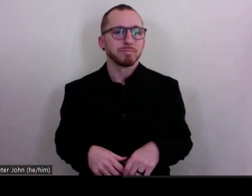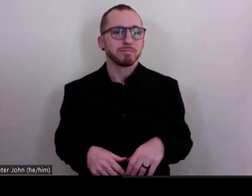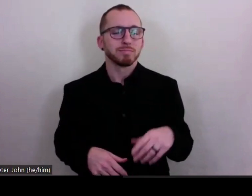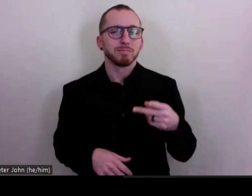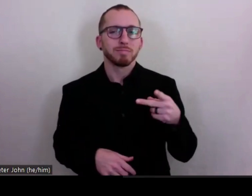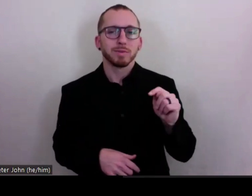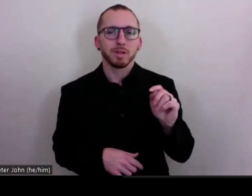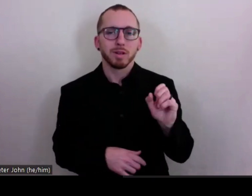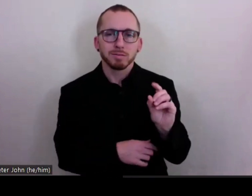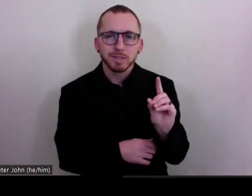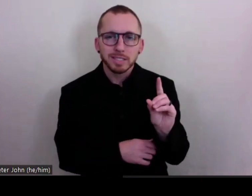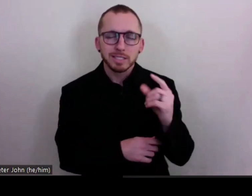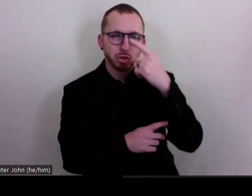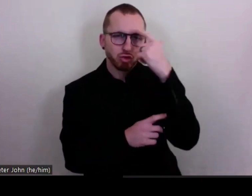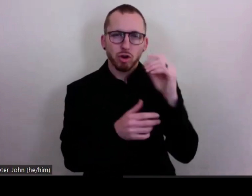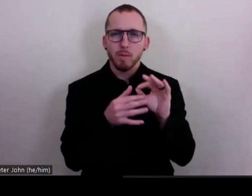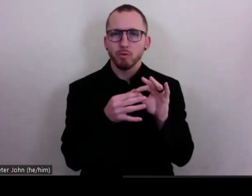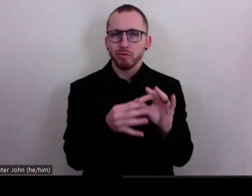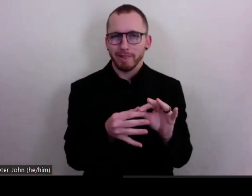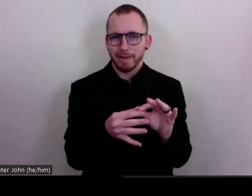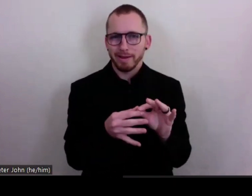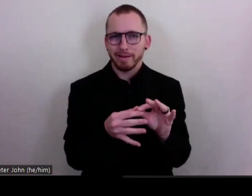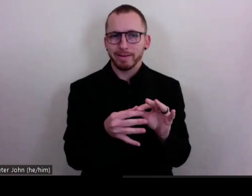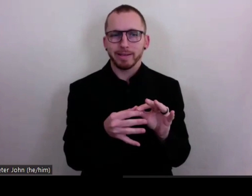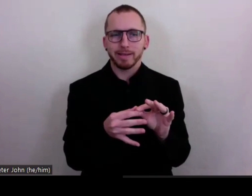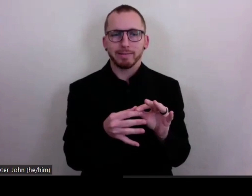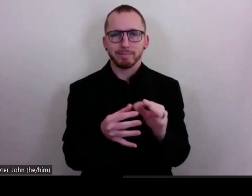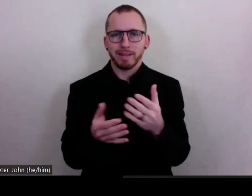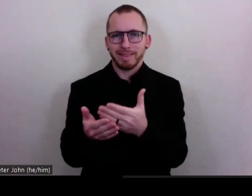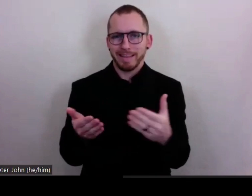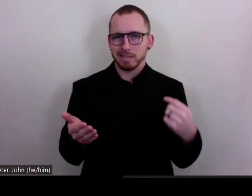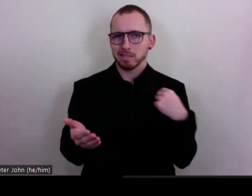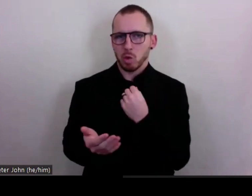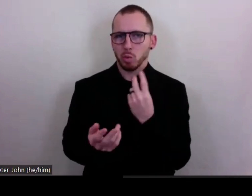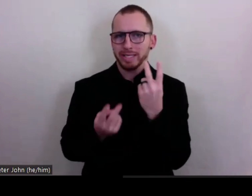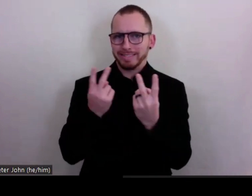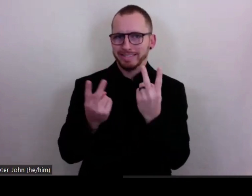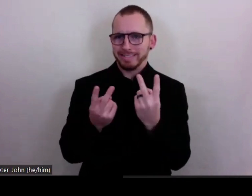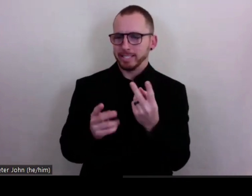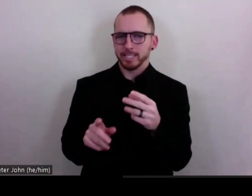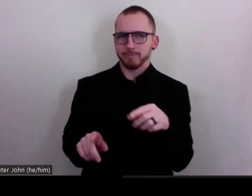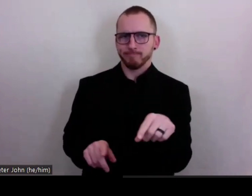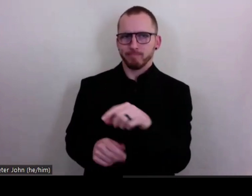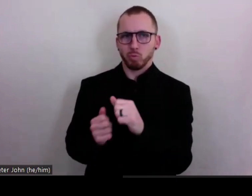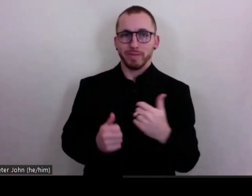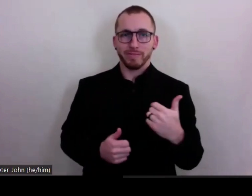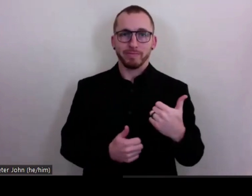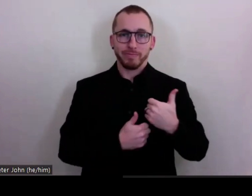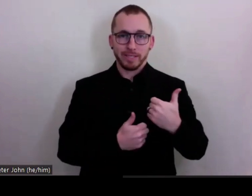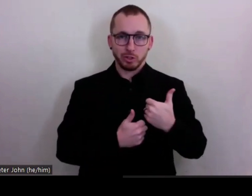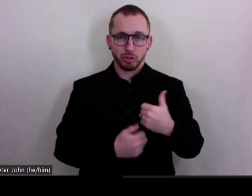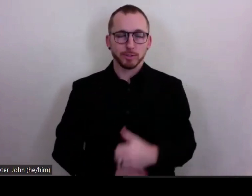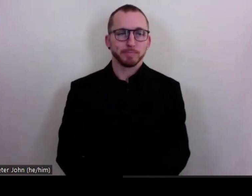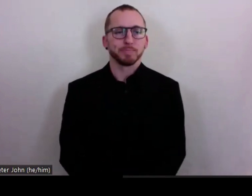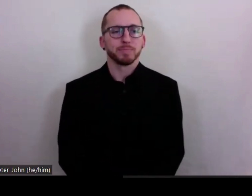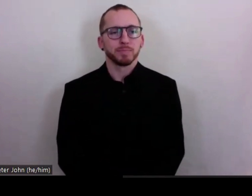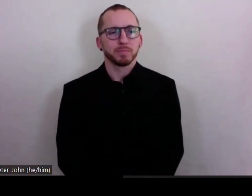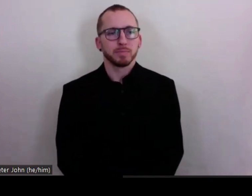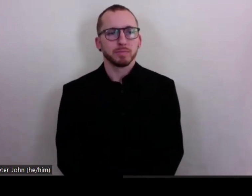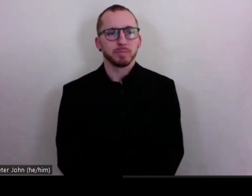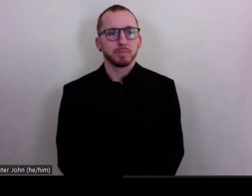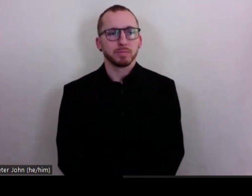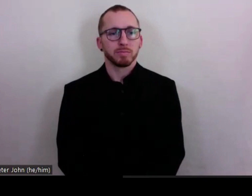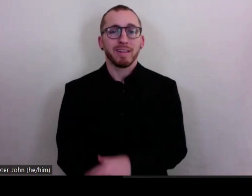PTSD or trauma-related things that we may see with veterans and I'm going to include this in this, active